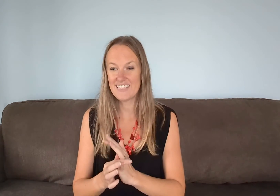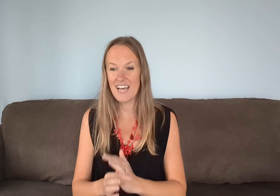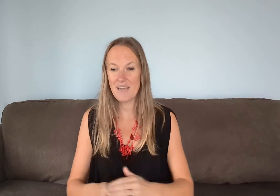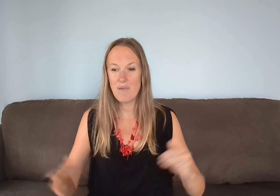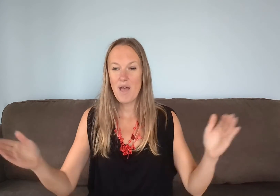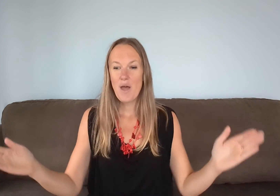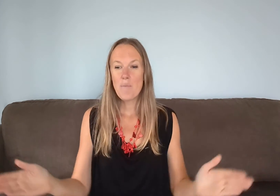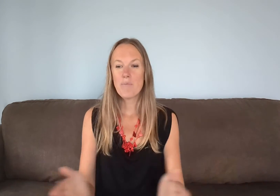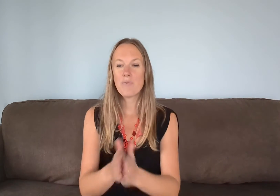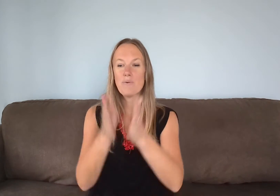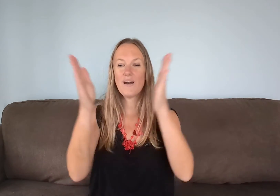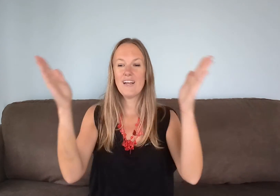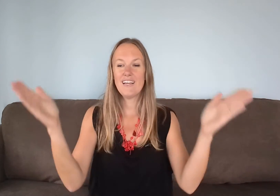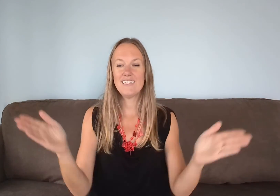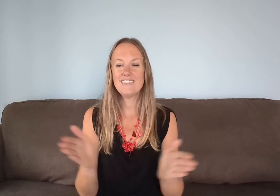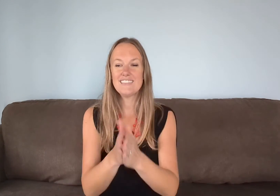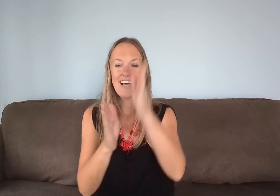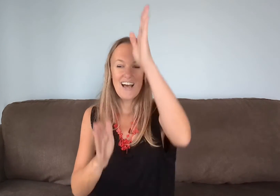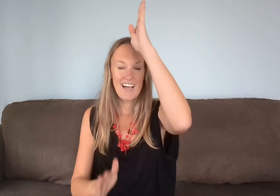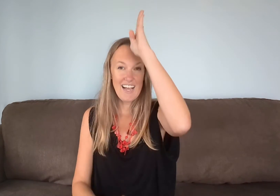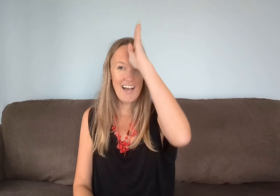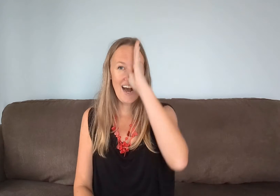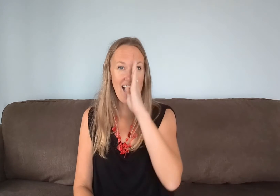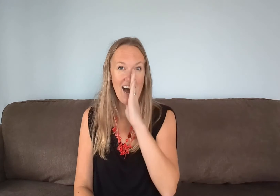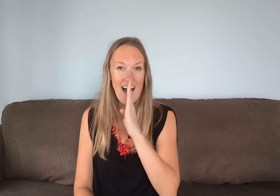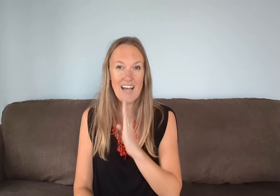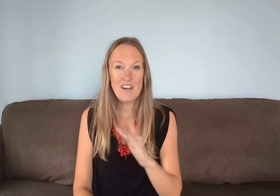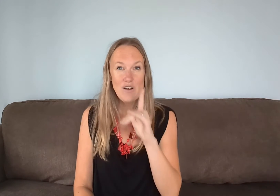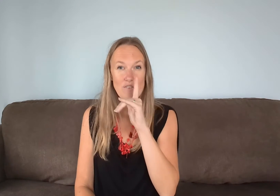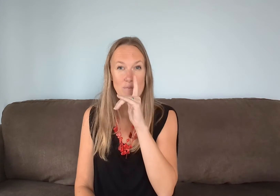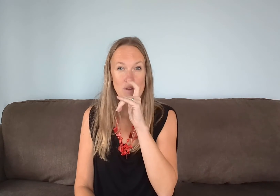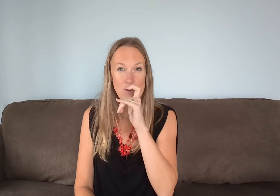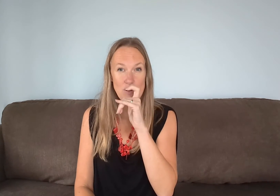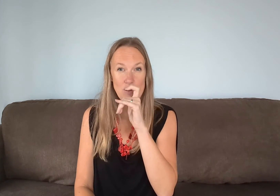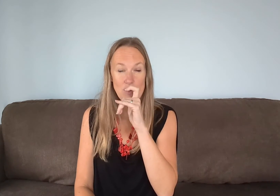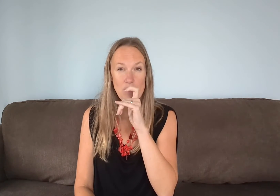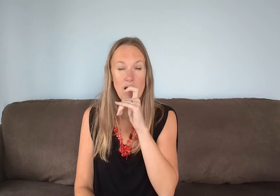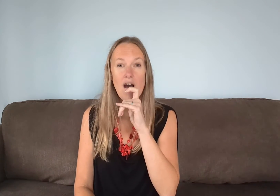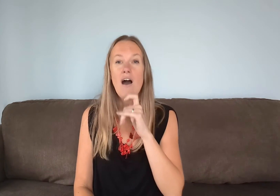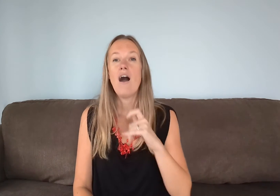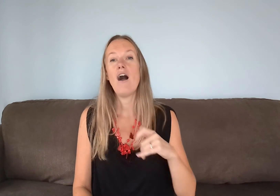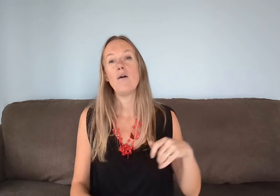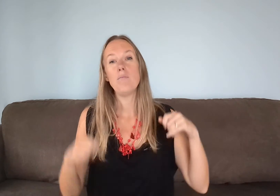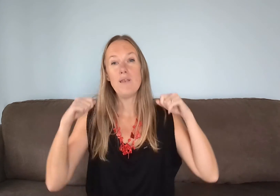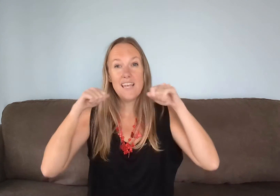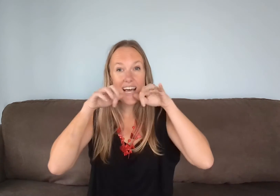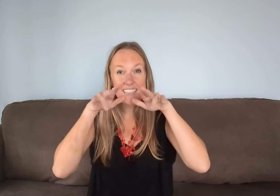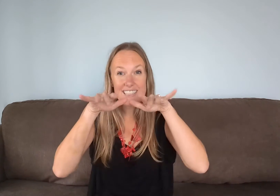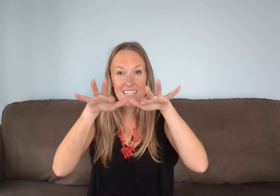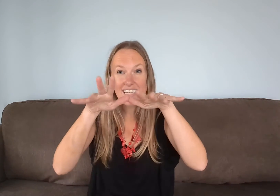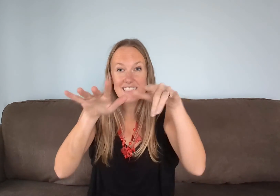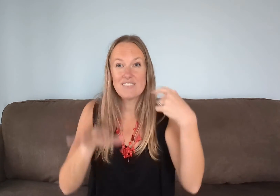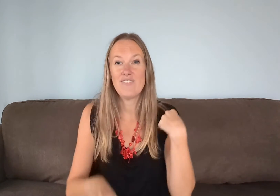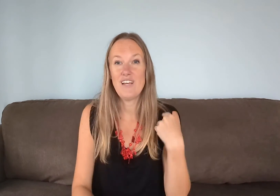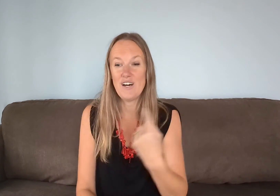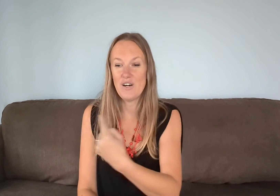time. Praise God, from whom all blessings